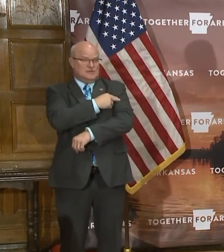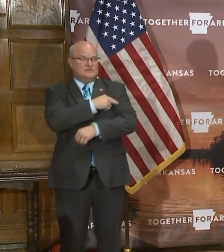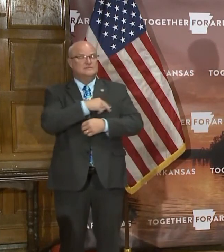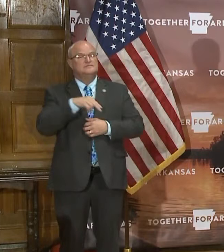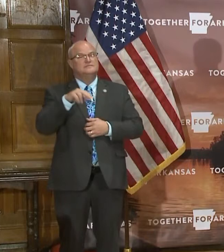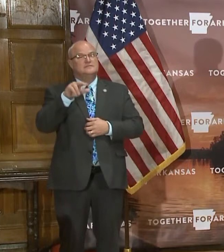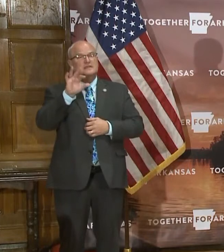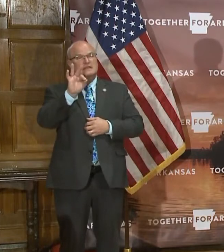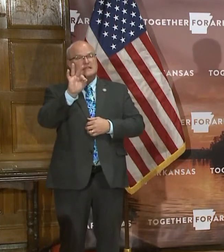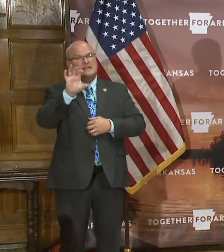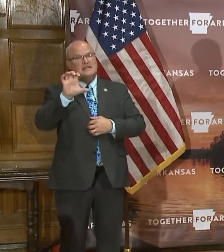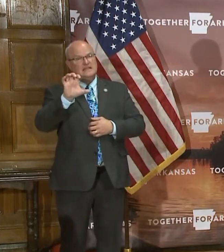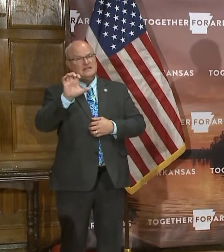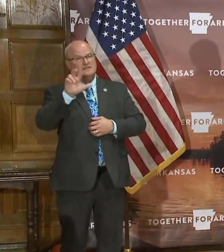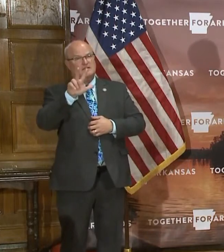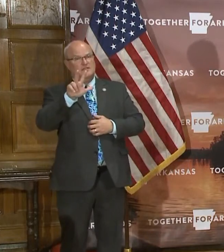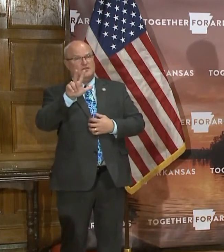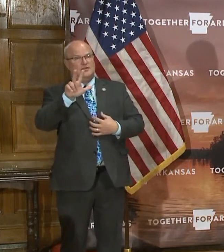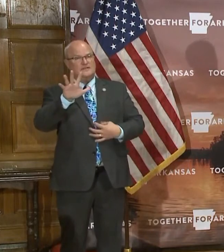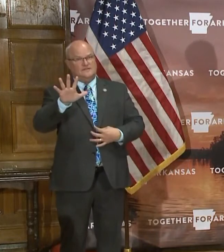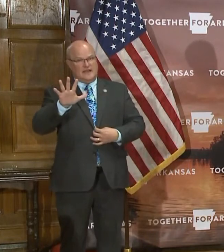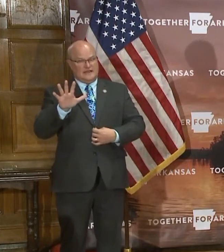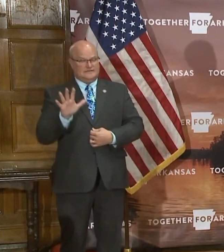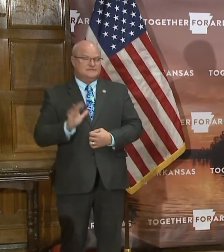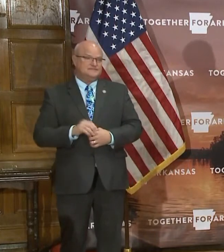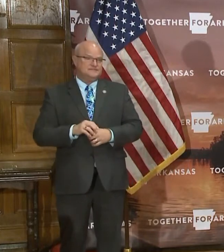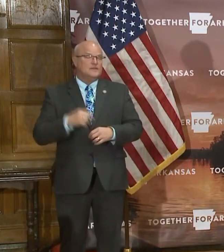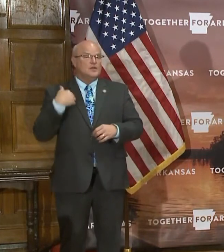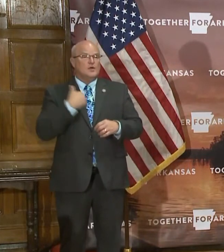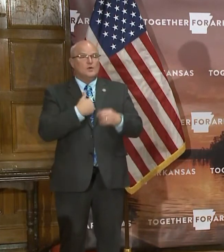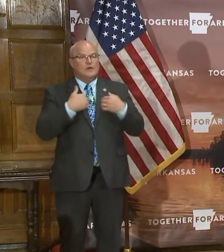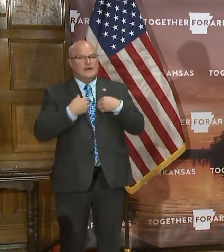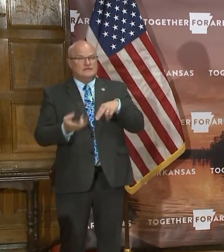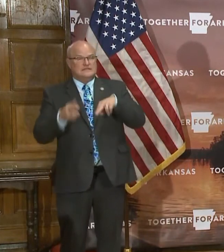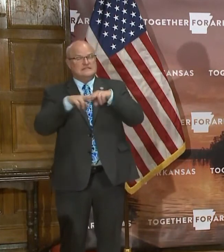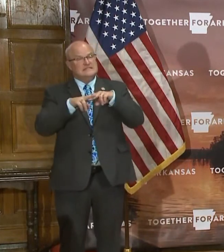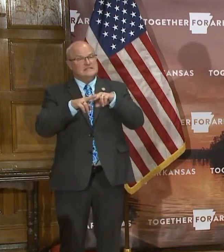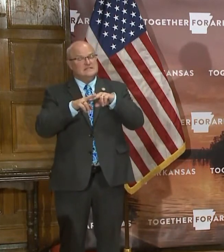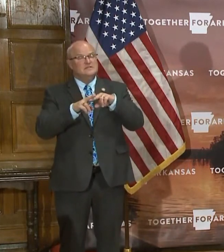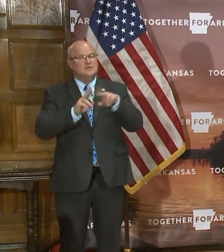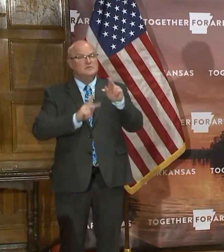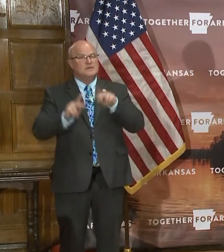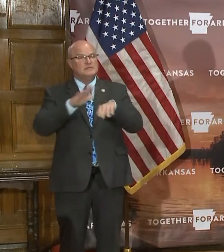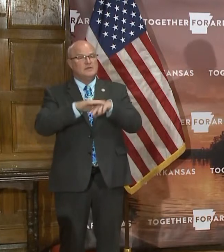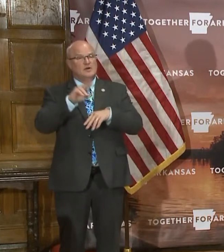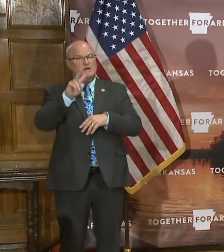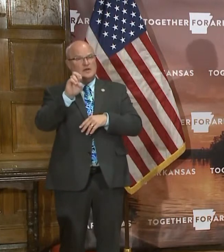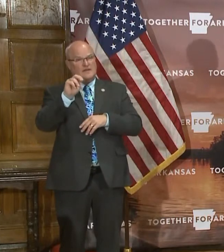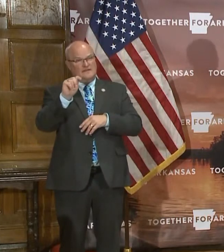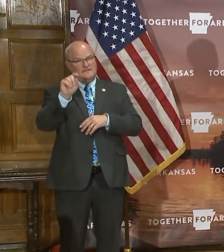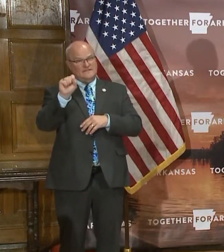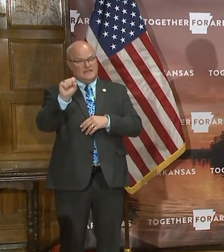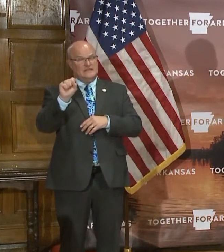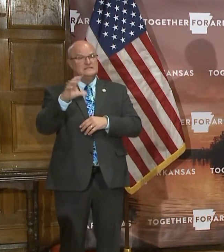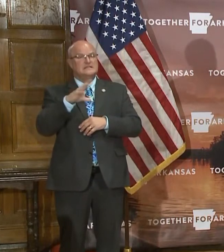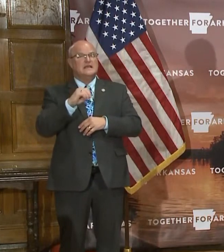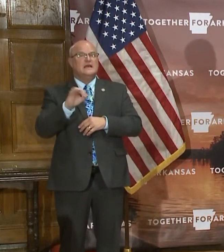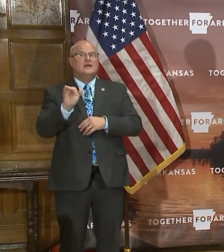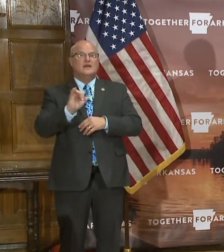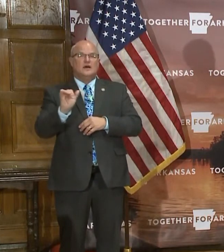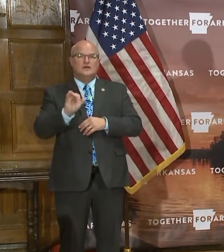us to 935. We have additional ones on ventilators, and